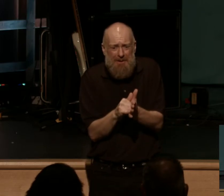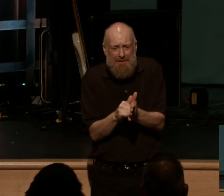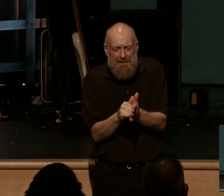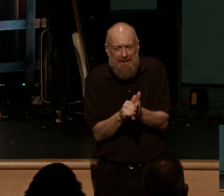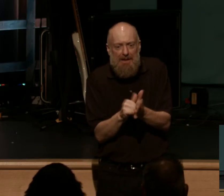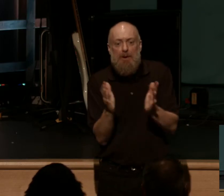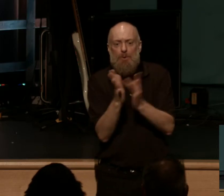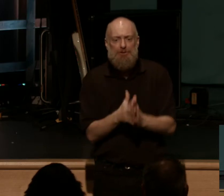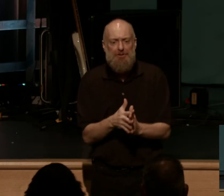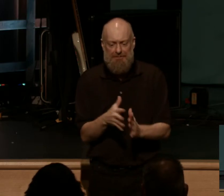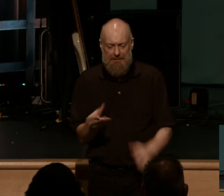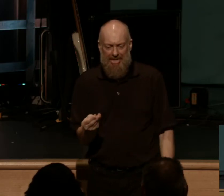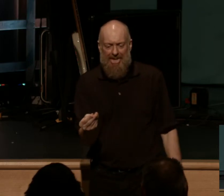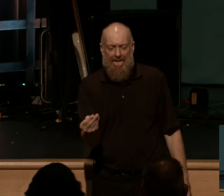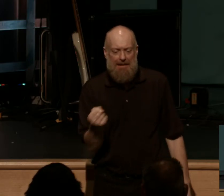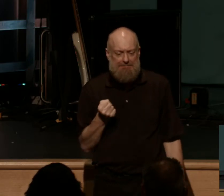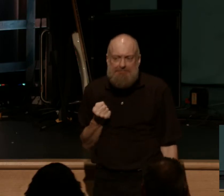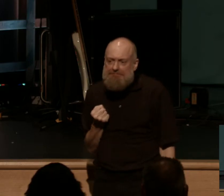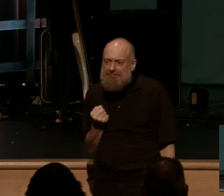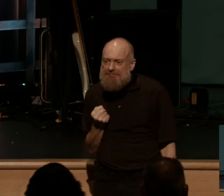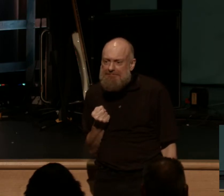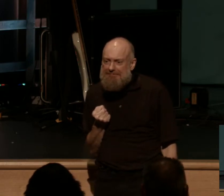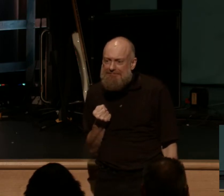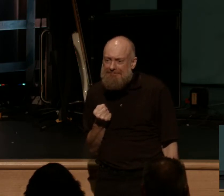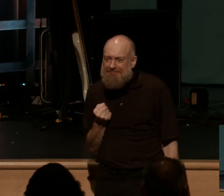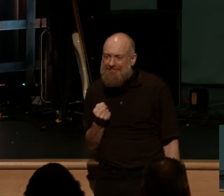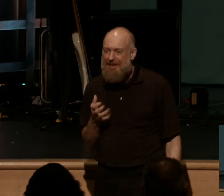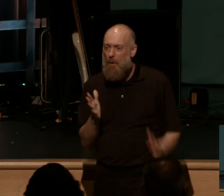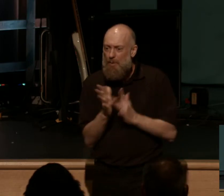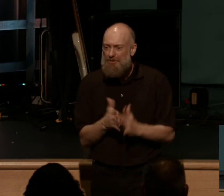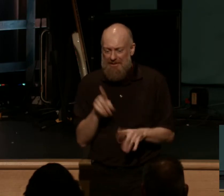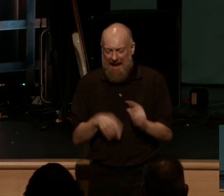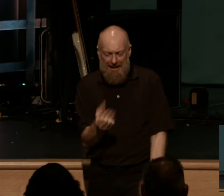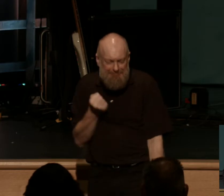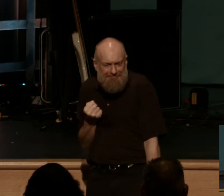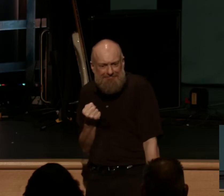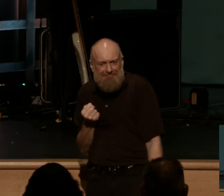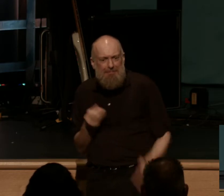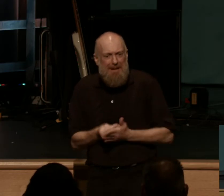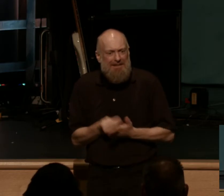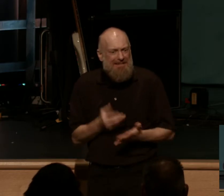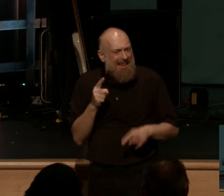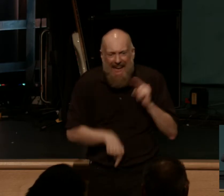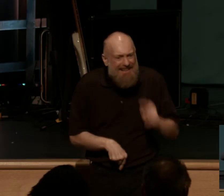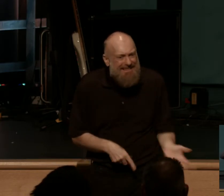Christ, that is an oxymoron. It's a theological oxymoron.